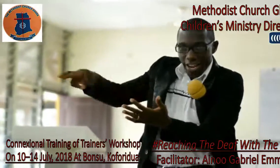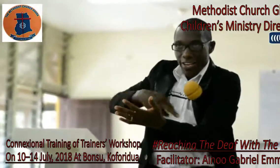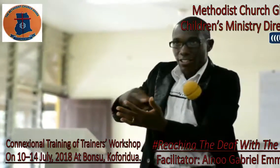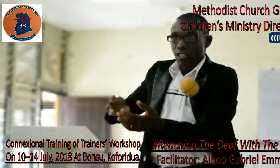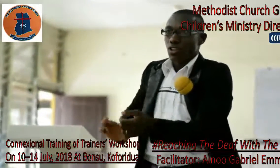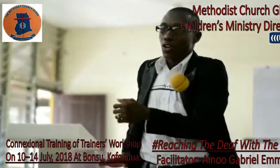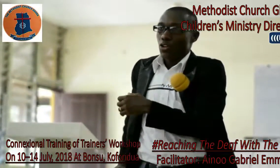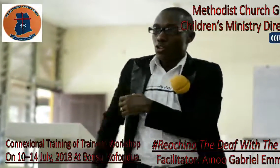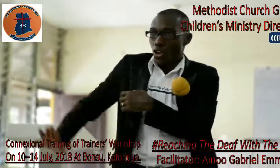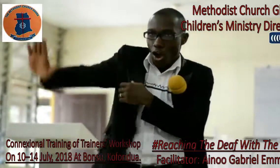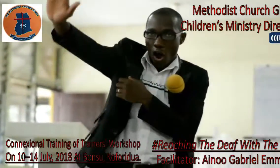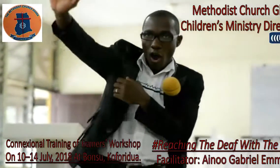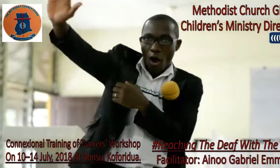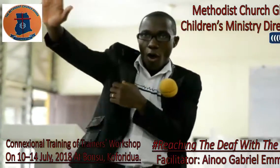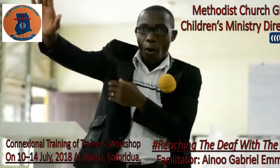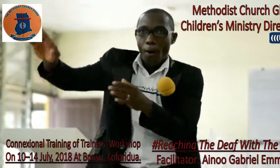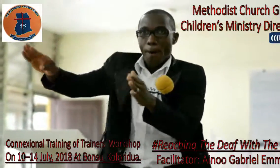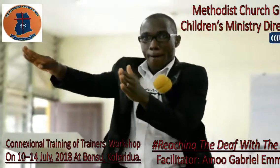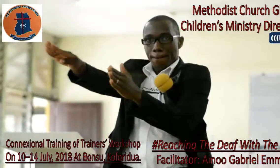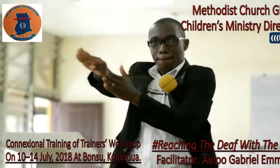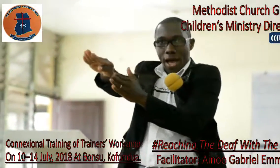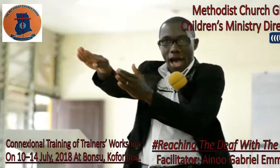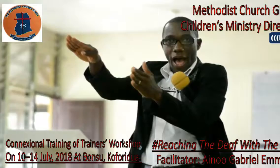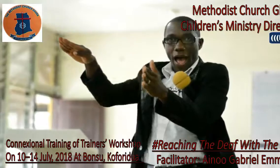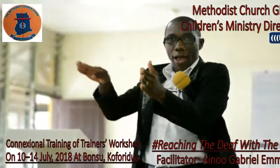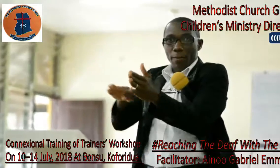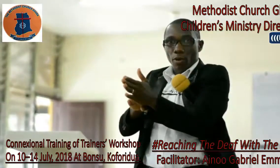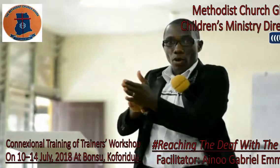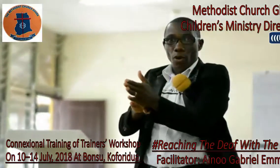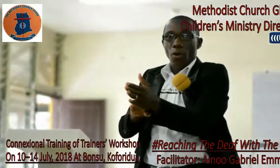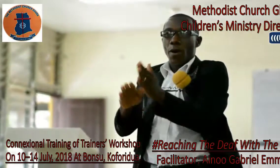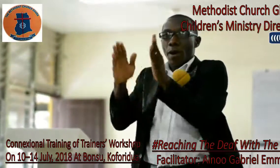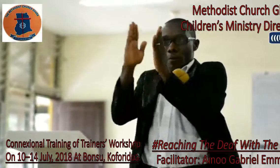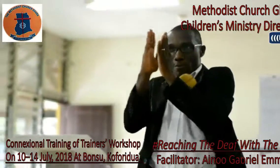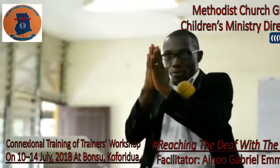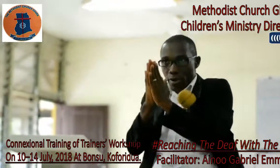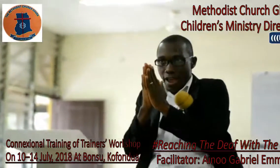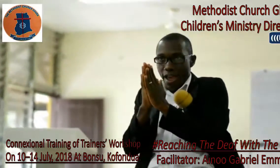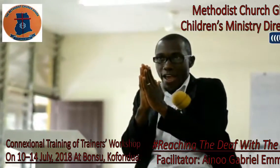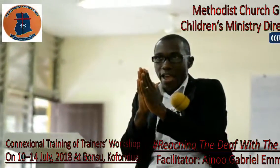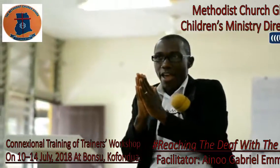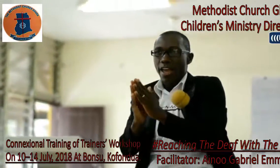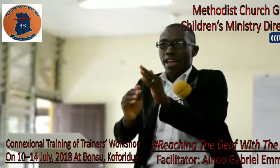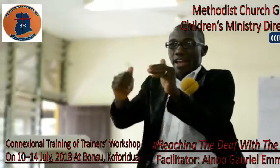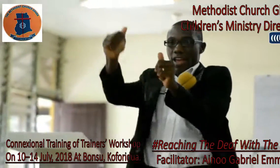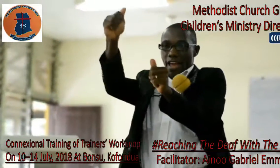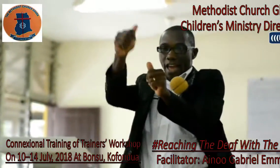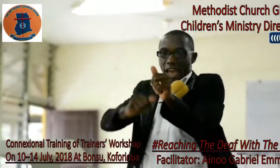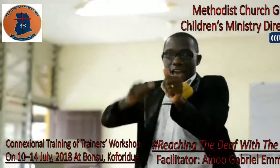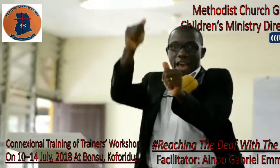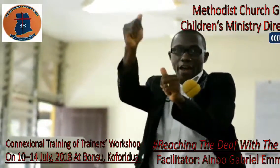Read your Bible, pray